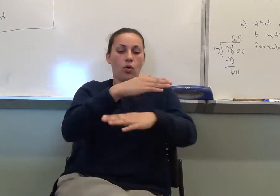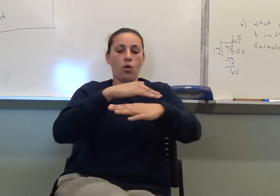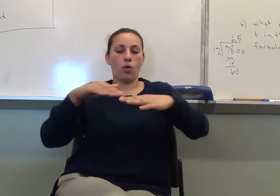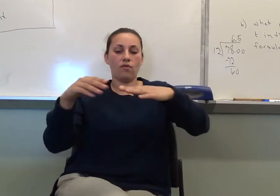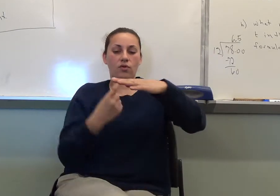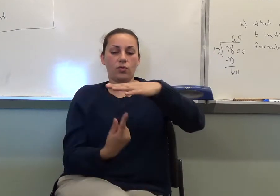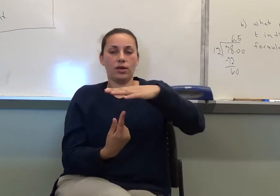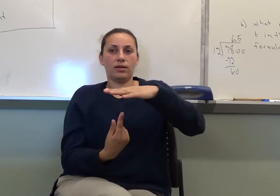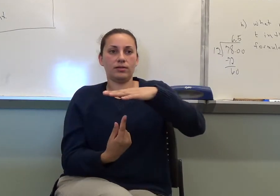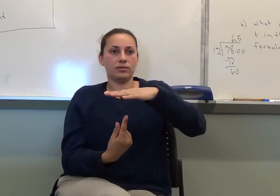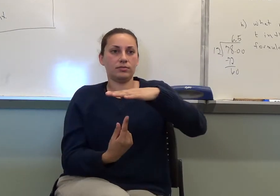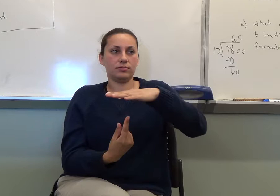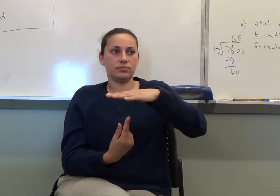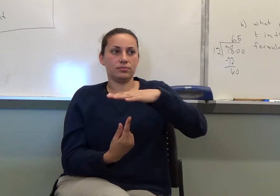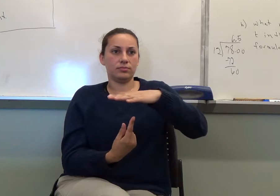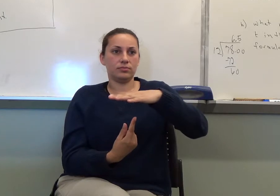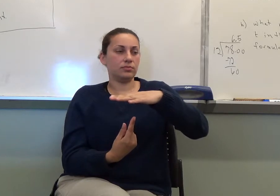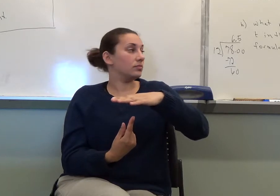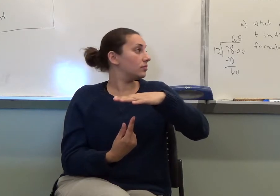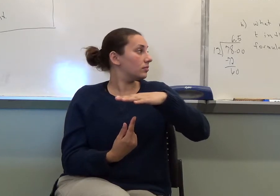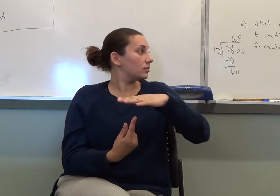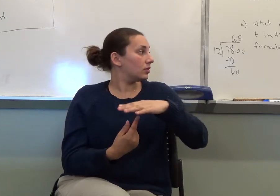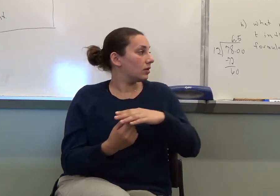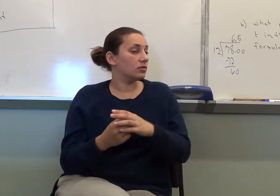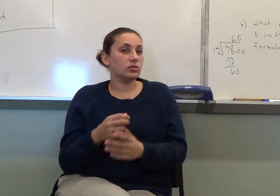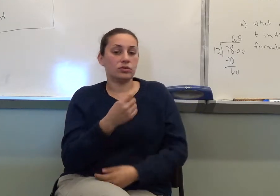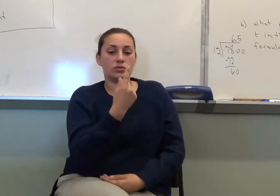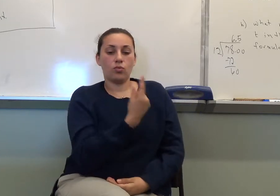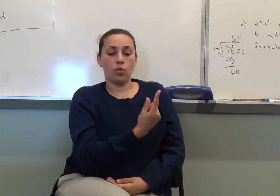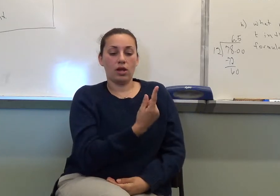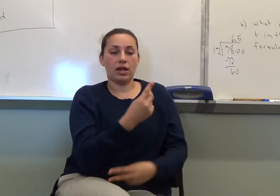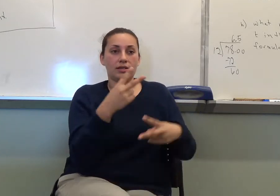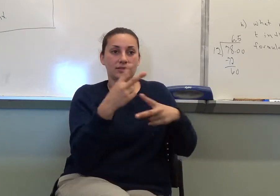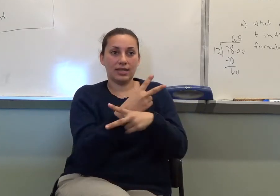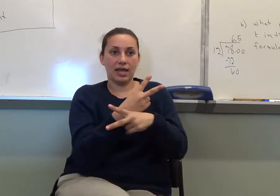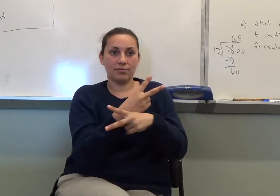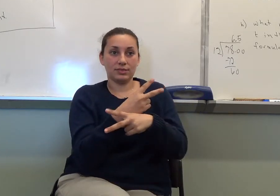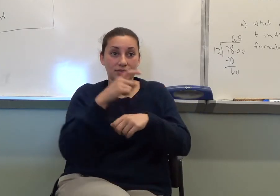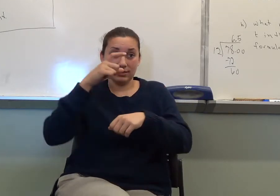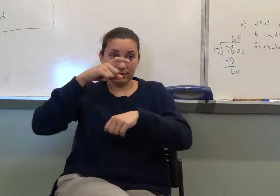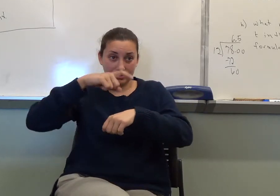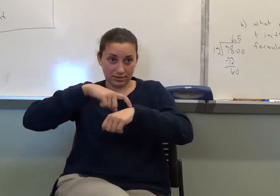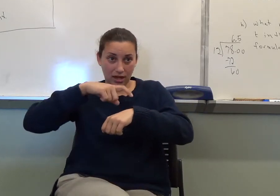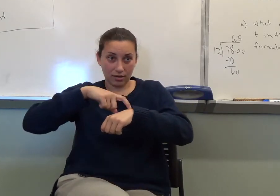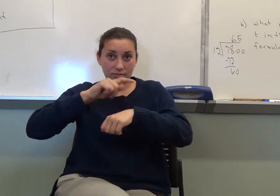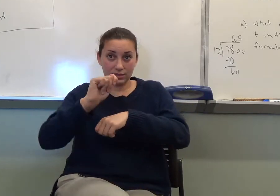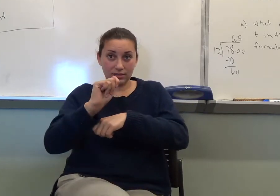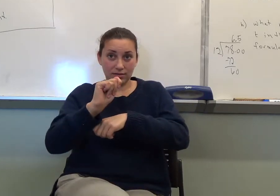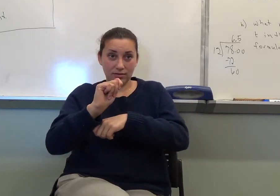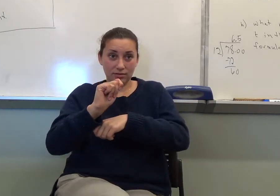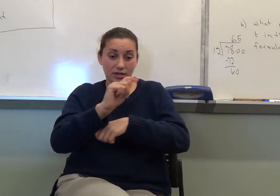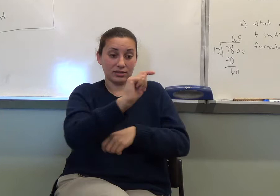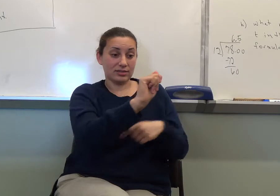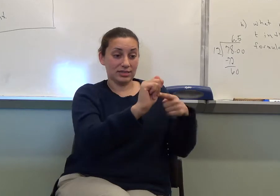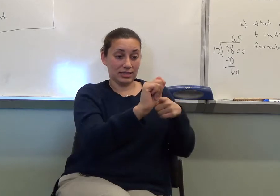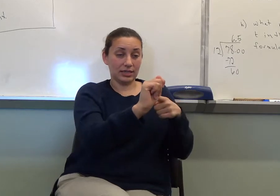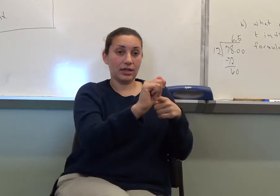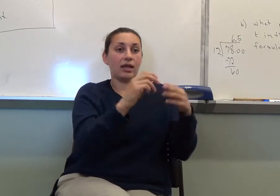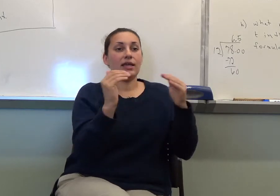And the exponent there is going to be 1 times the time. Now that t is equal to the 3, okay?